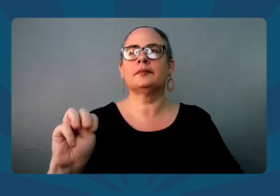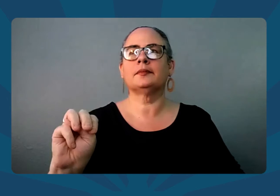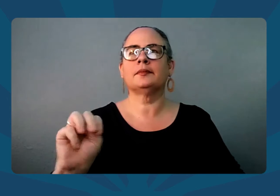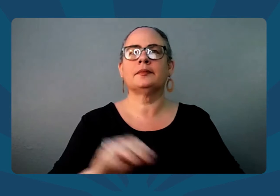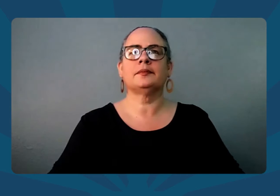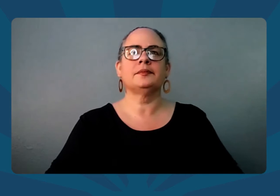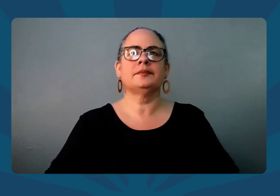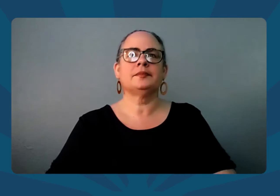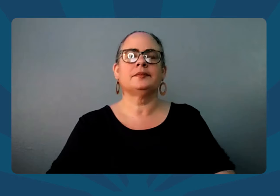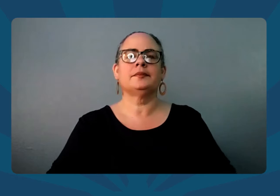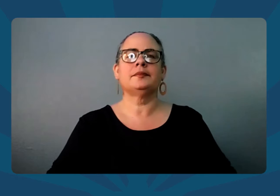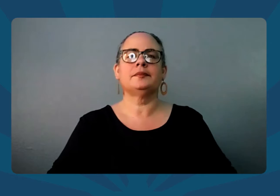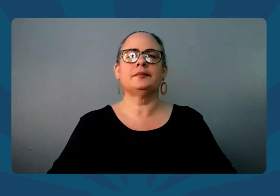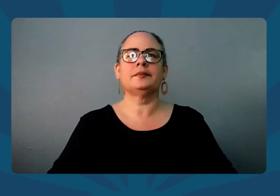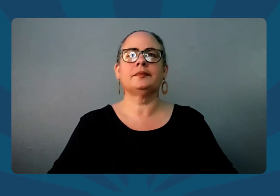www.laceycooperforaz.com.